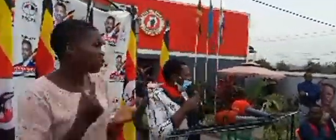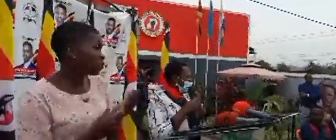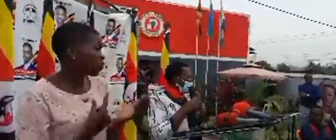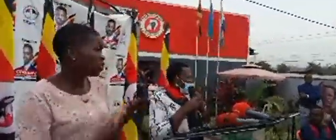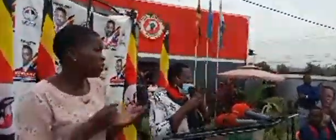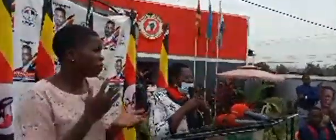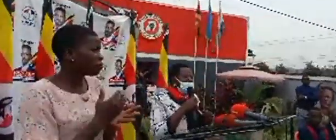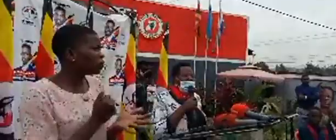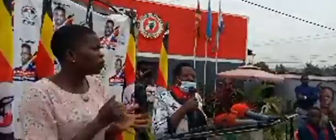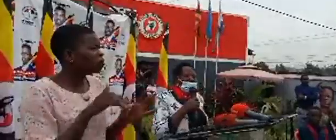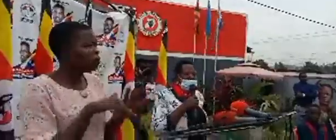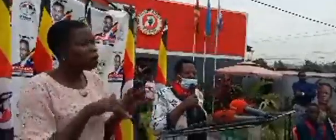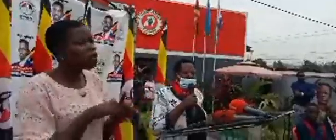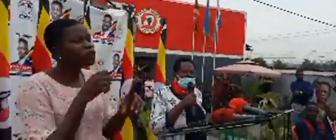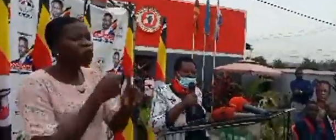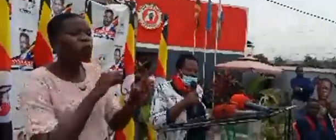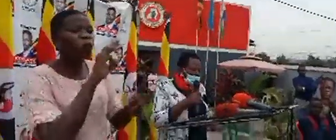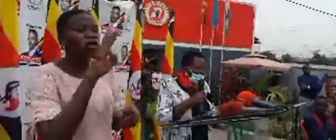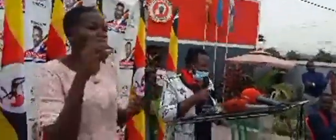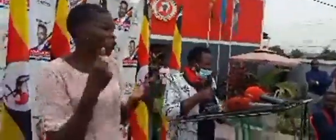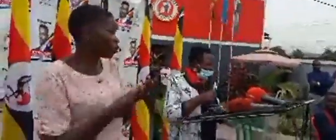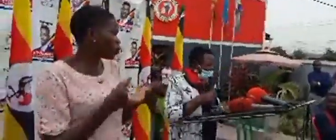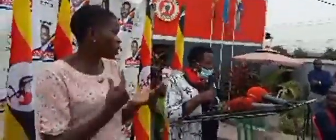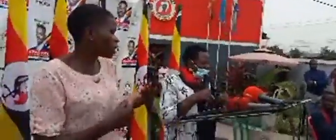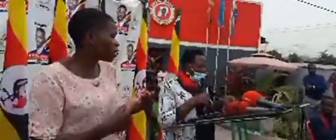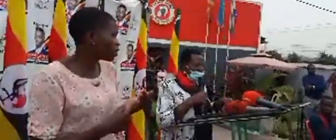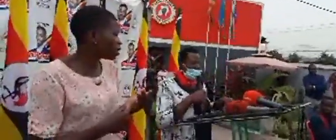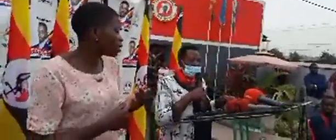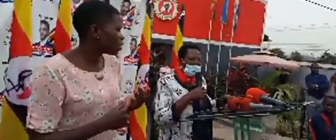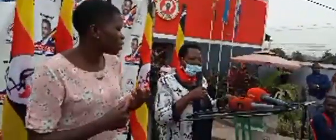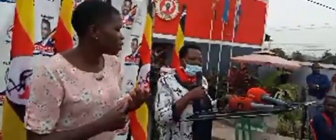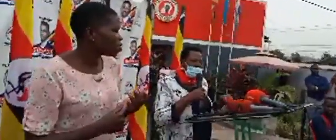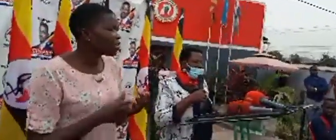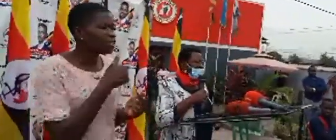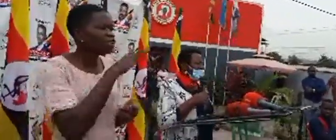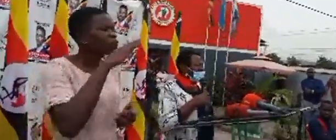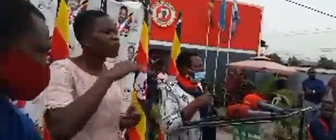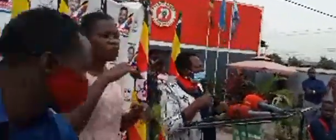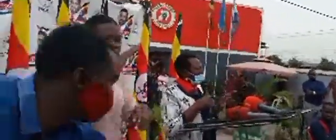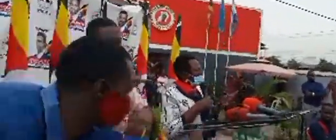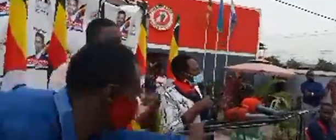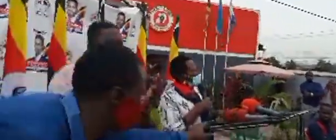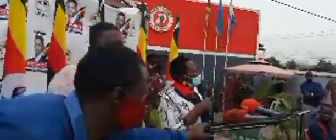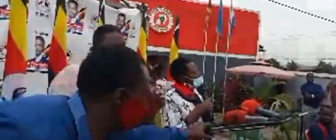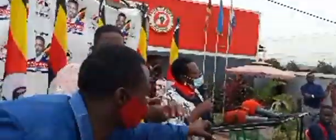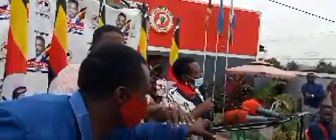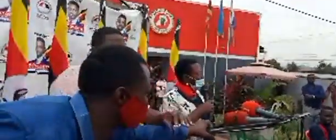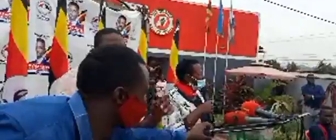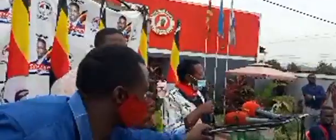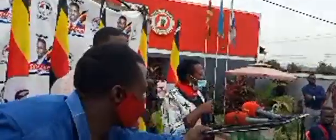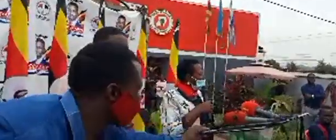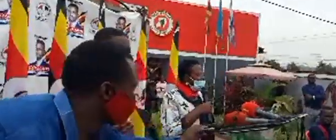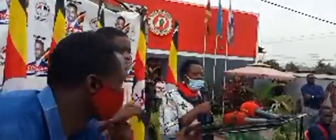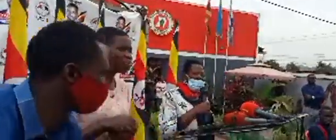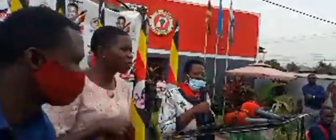because most of us in that side, we don't speak a lot of Uganda, and I start with the